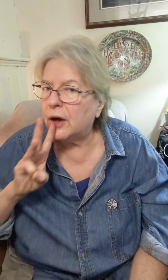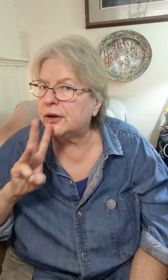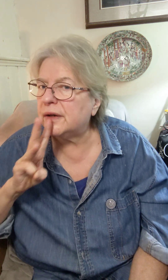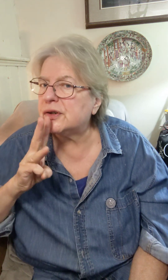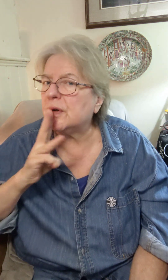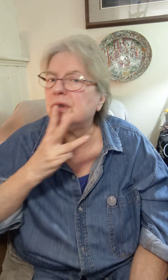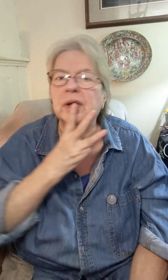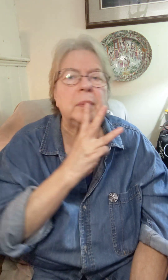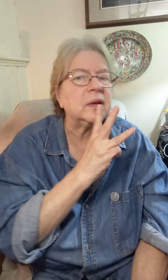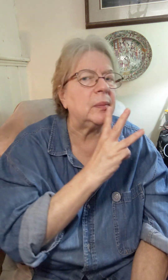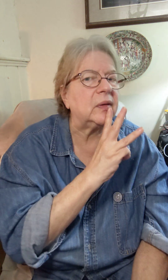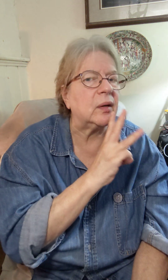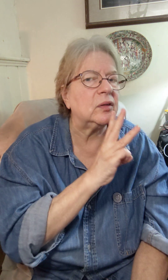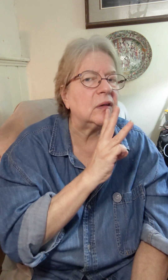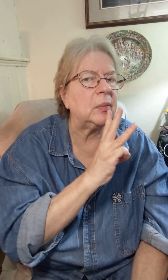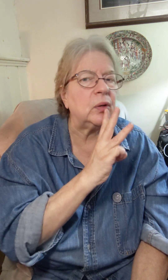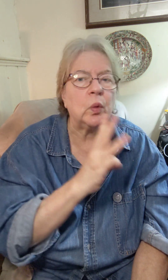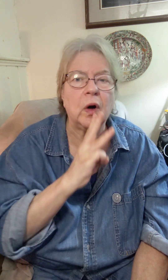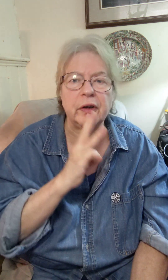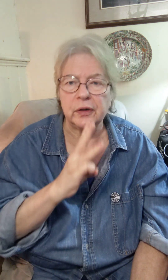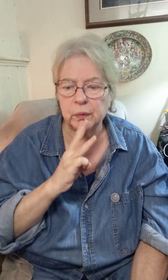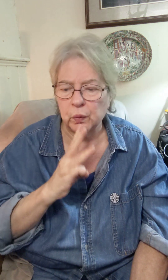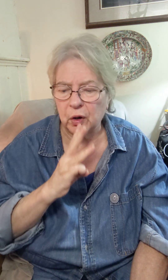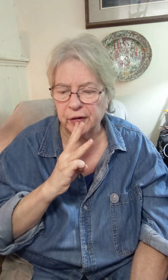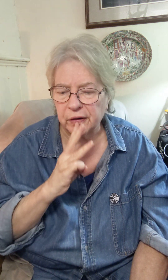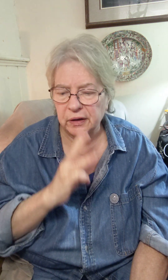Water, I've shown you a couple times now. Water.